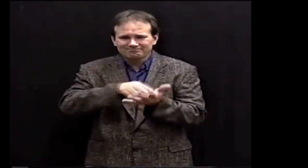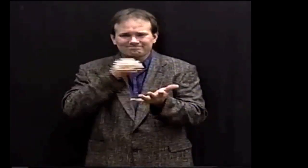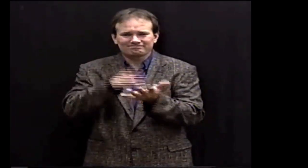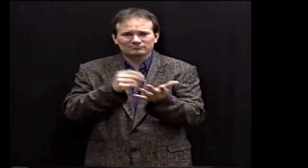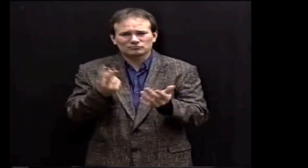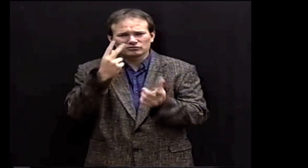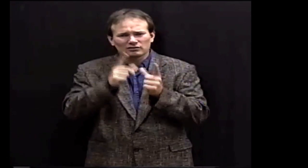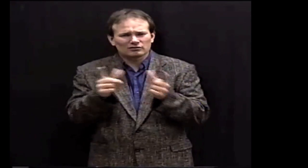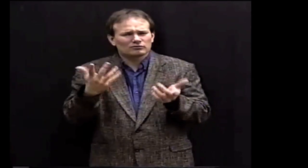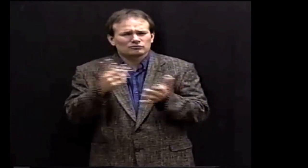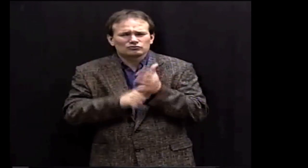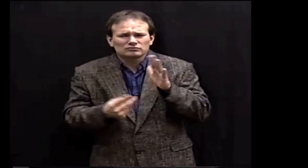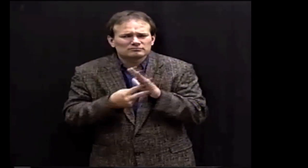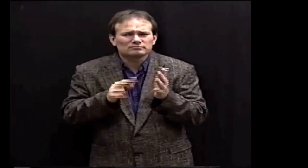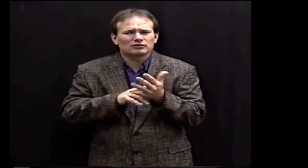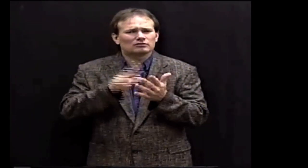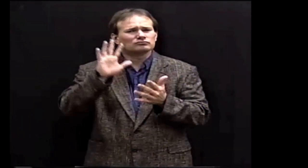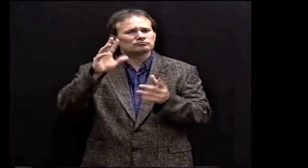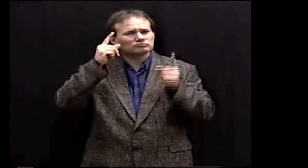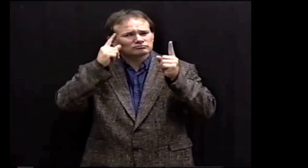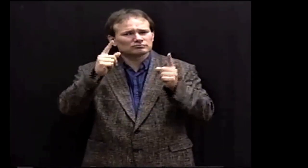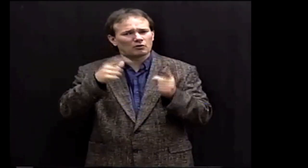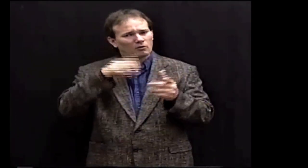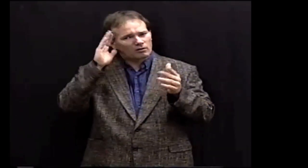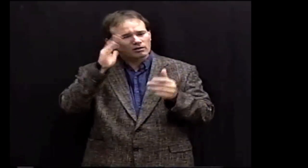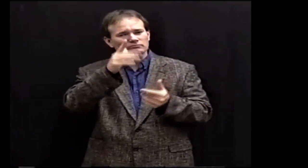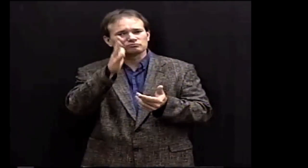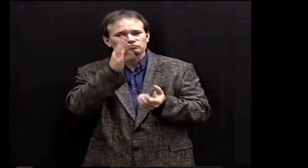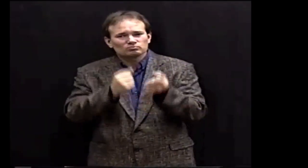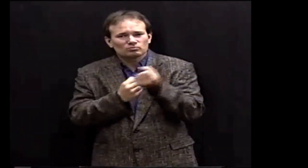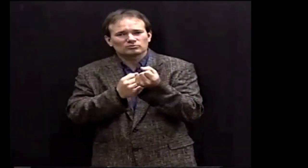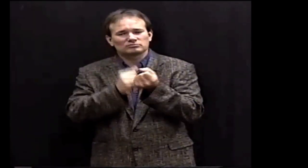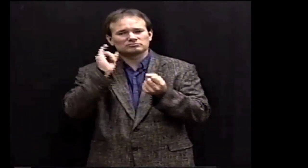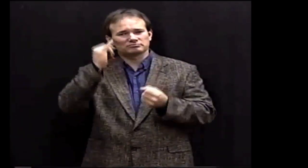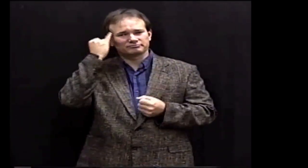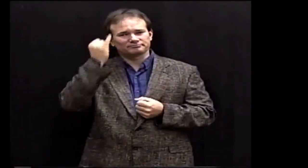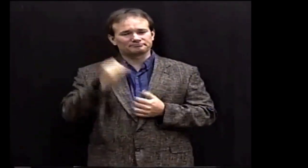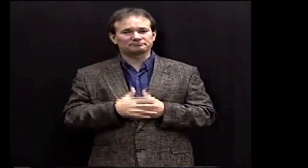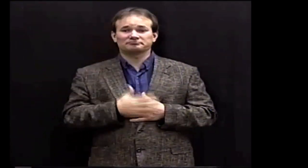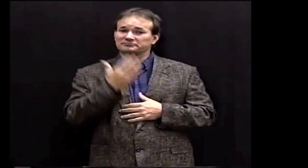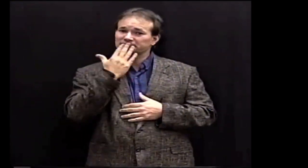be bilingual. I hope you all support the idea of bilingualism. Thank you.